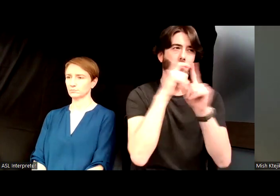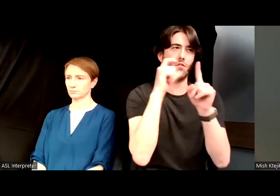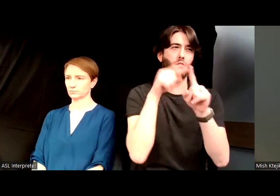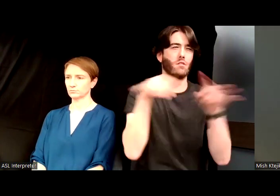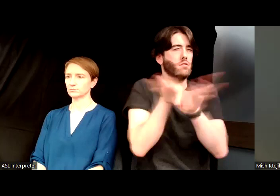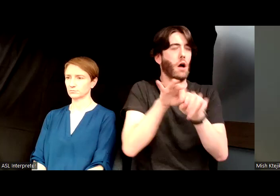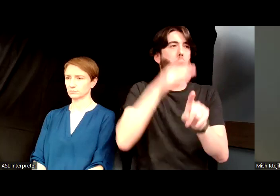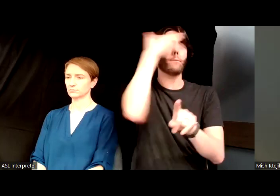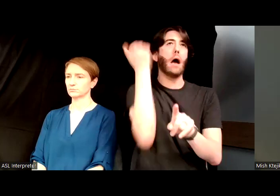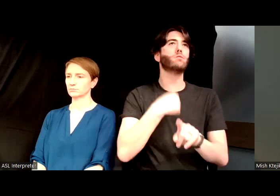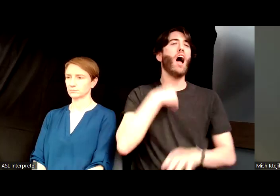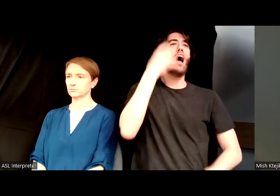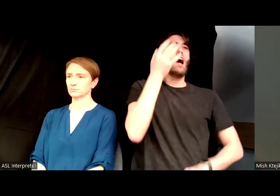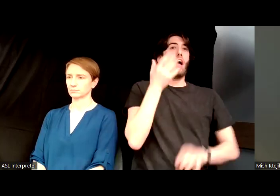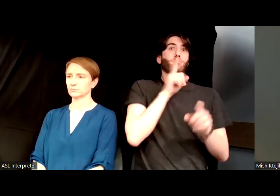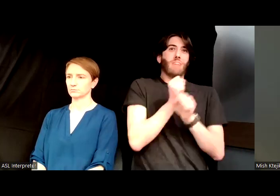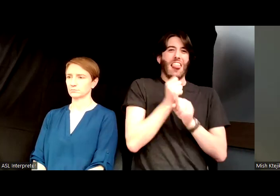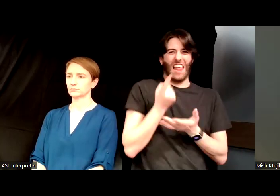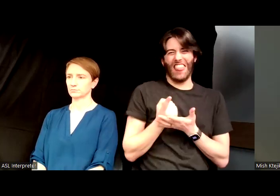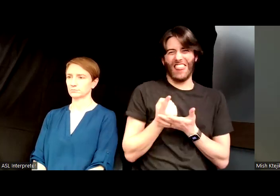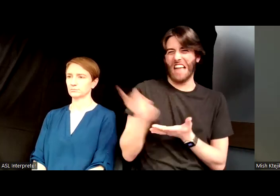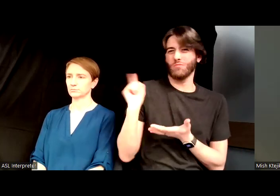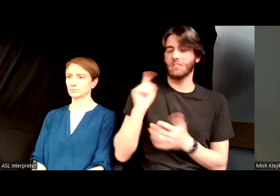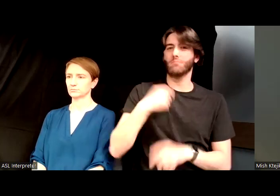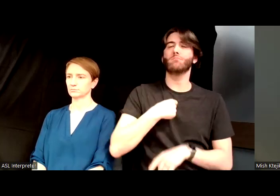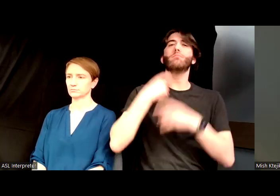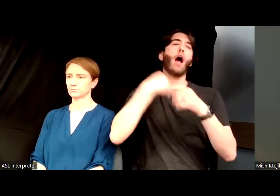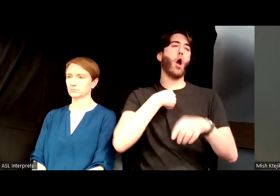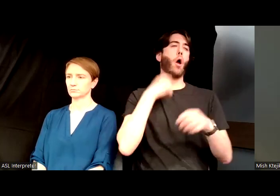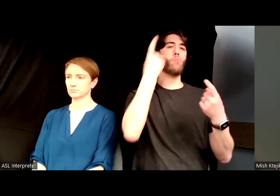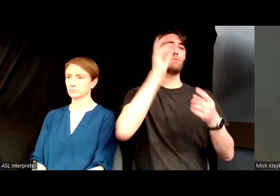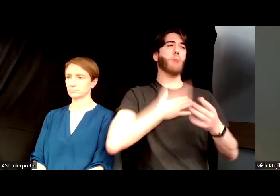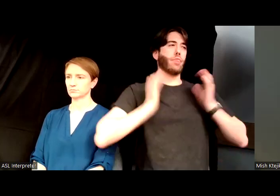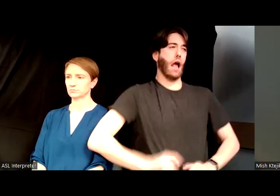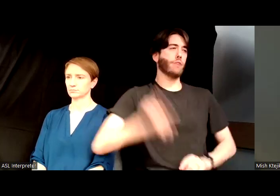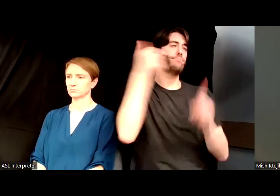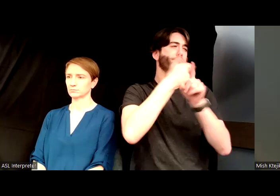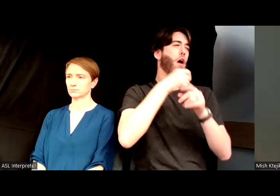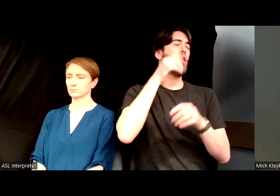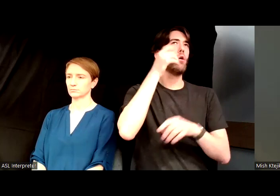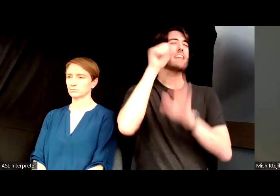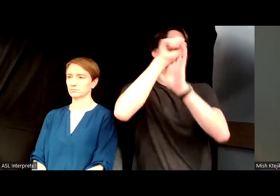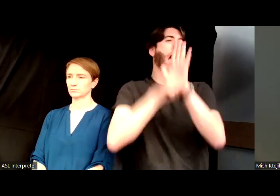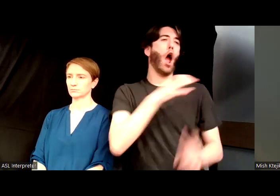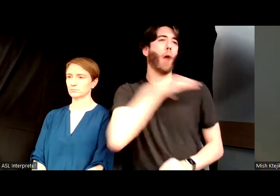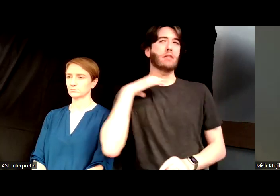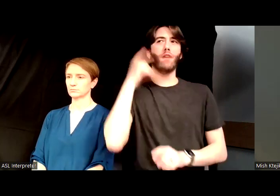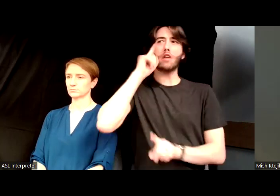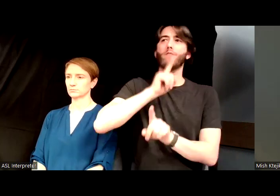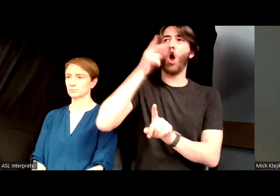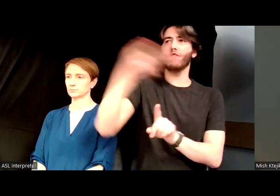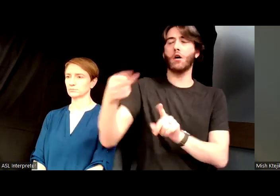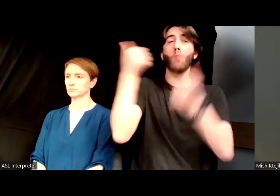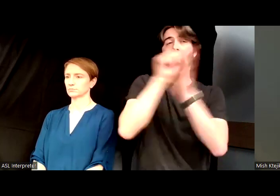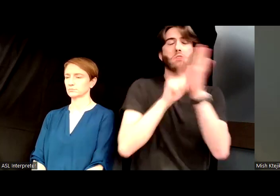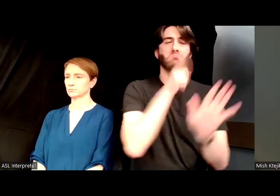standing. So that word, I feel like is super important. Because like last week, I had a client,